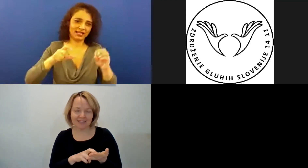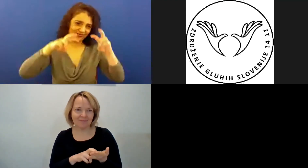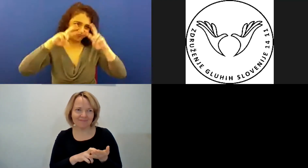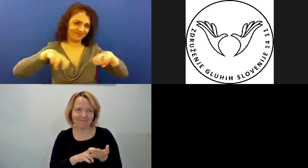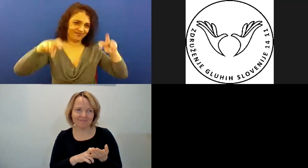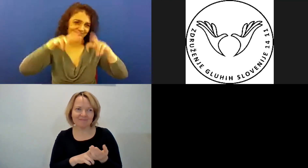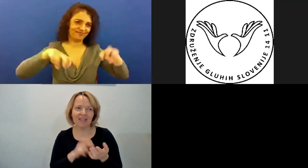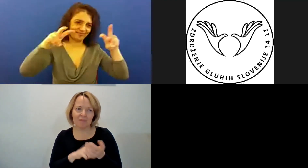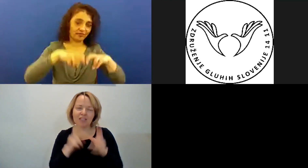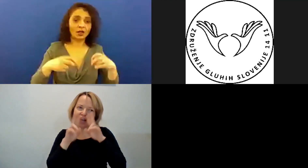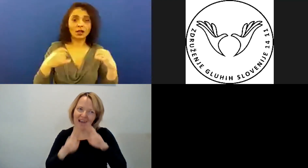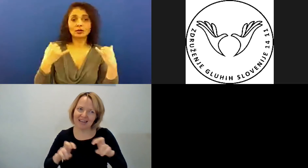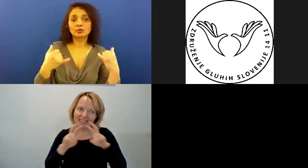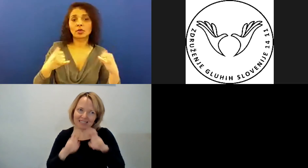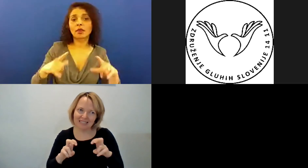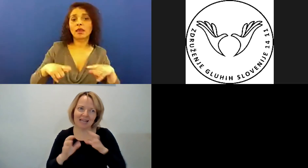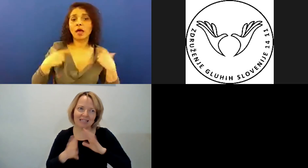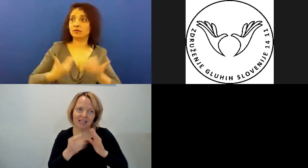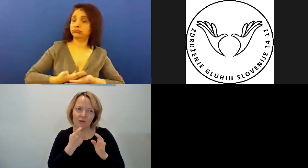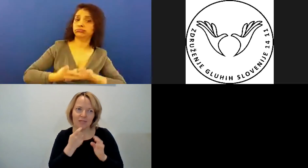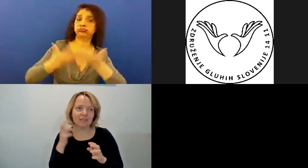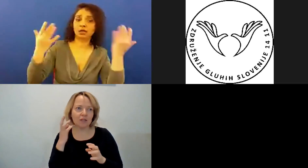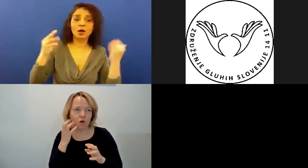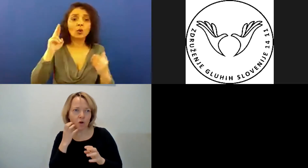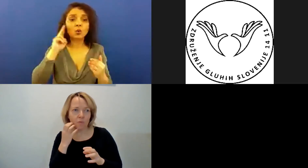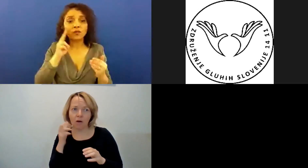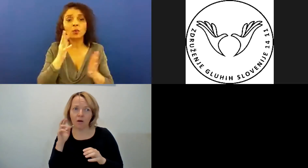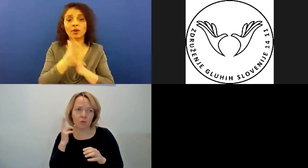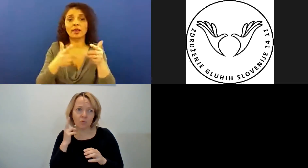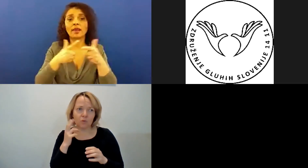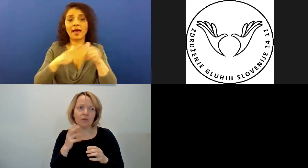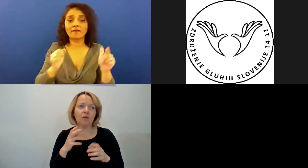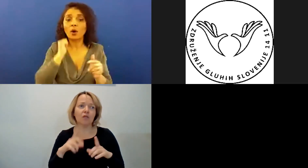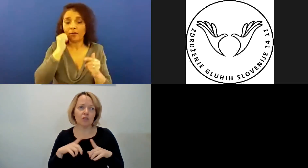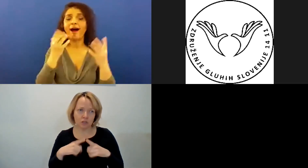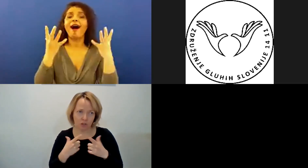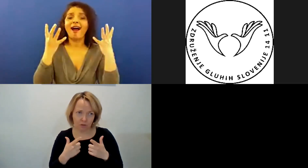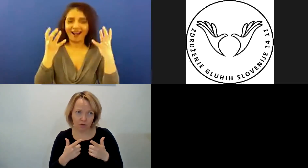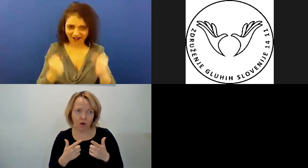In Kosovo, sign language is still being researched. It's not been recognized as a language.